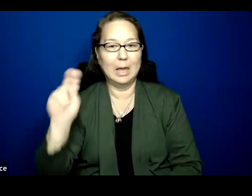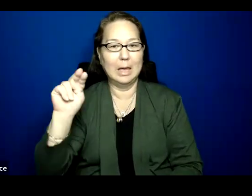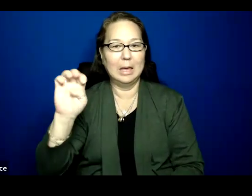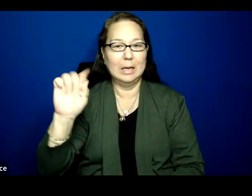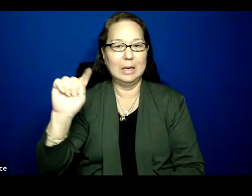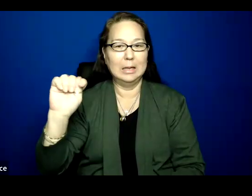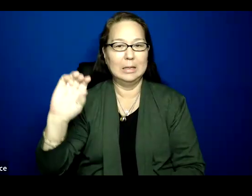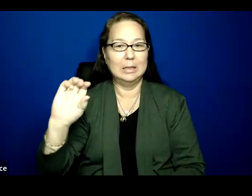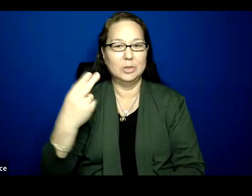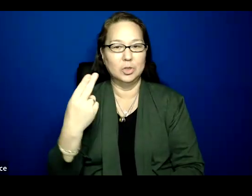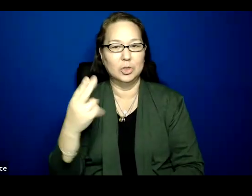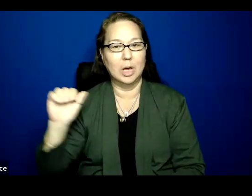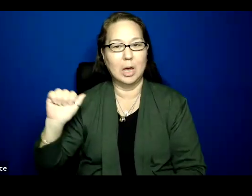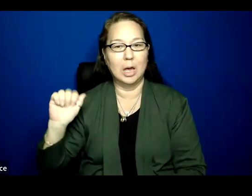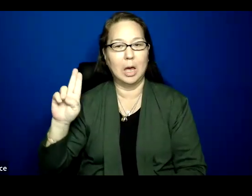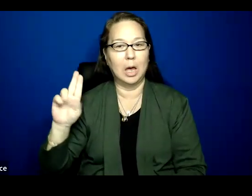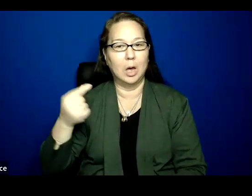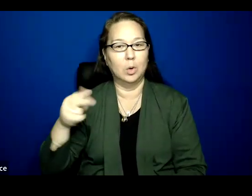Nech August.